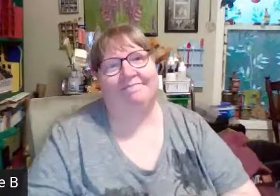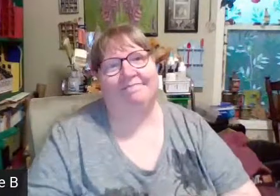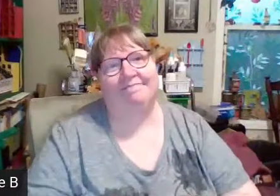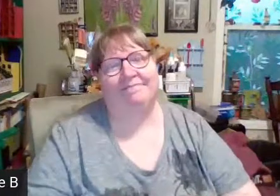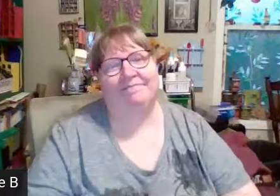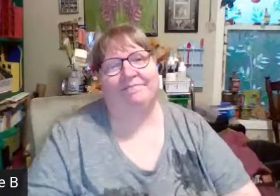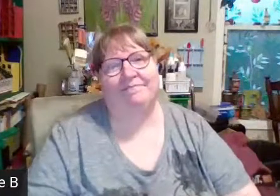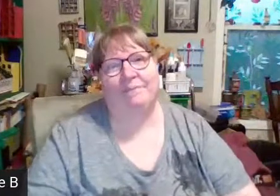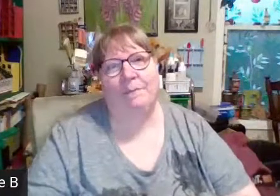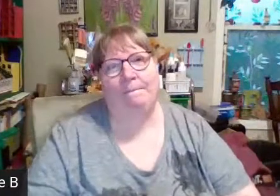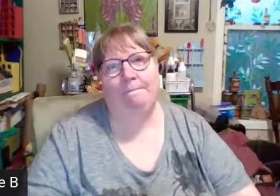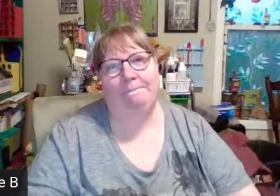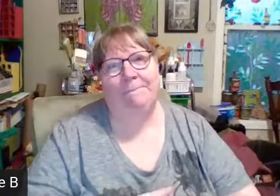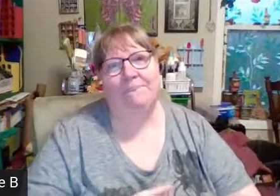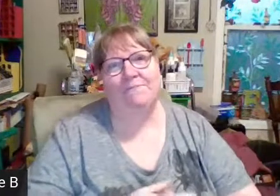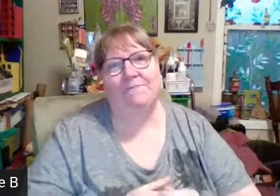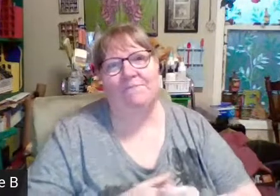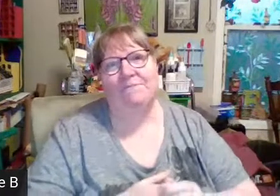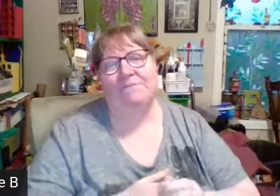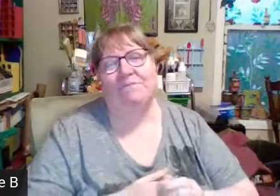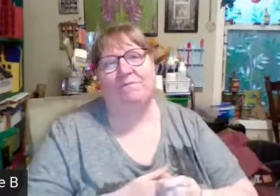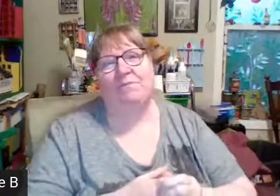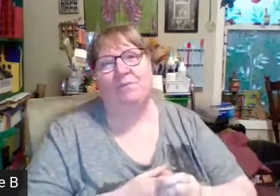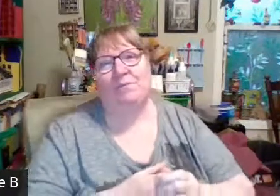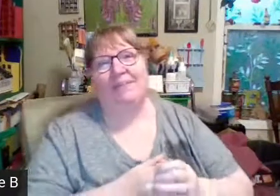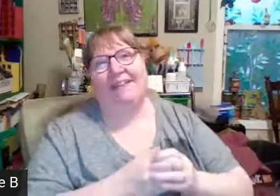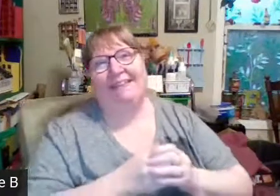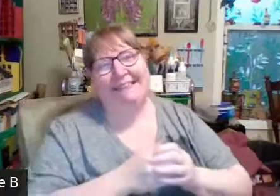I started to speak and I realized I was on mute.